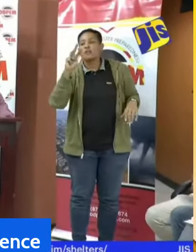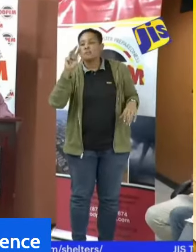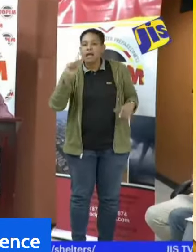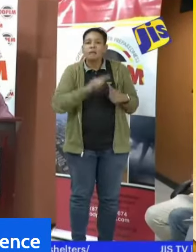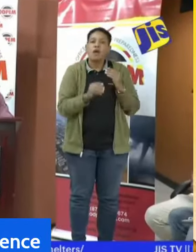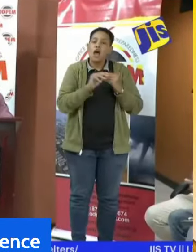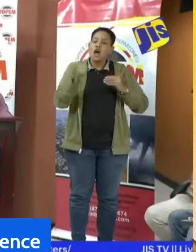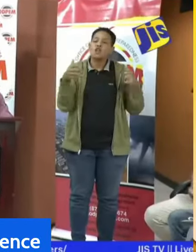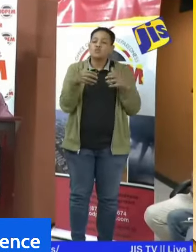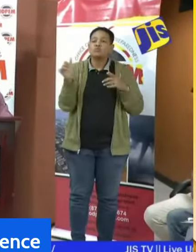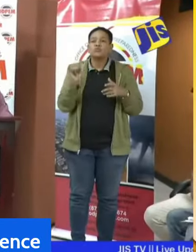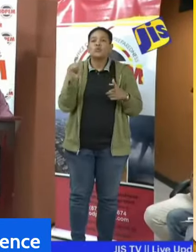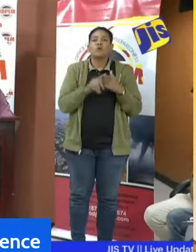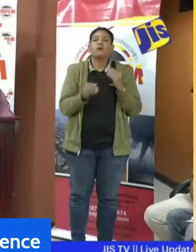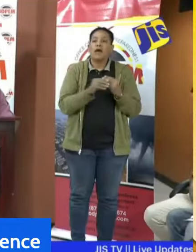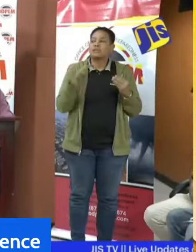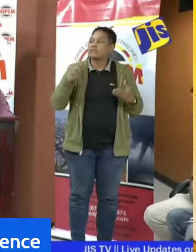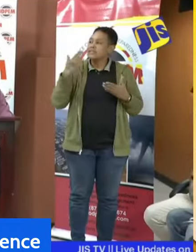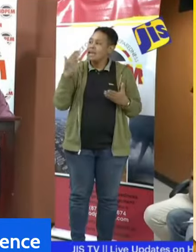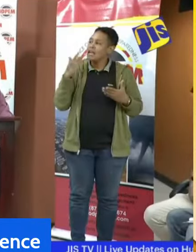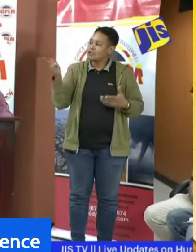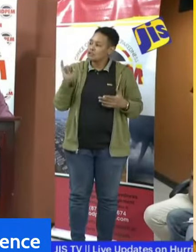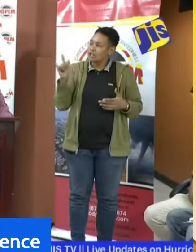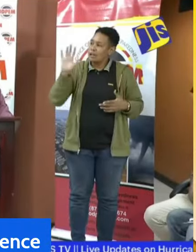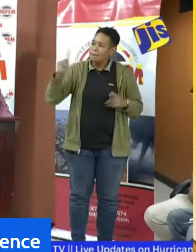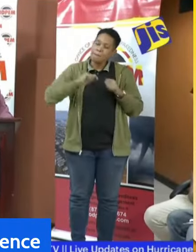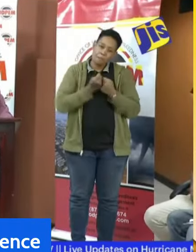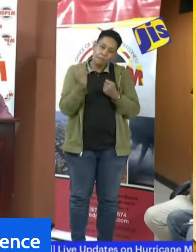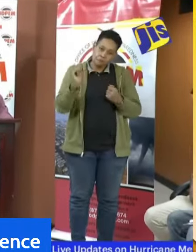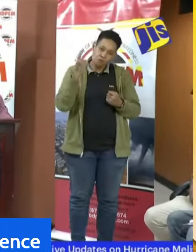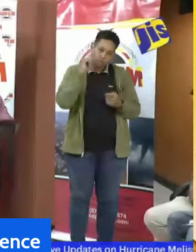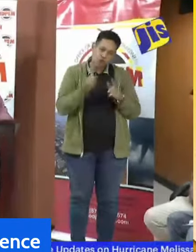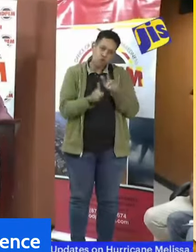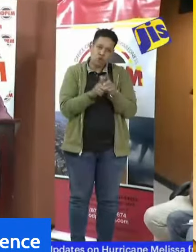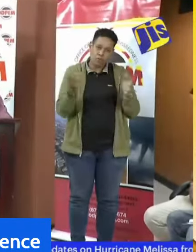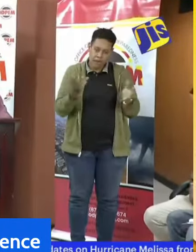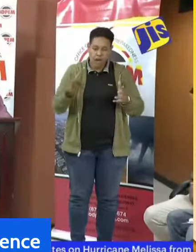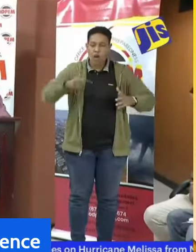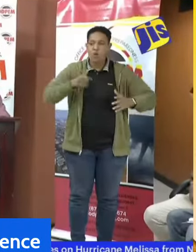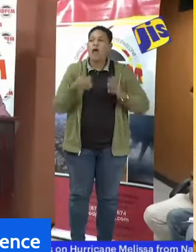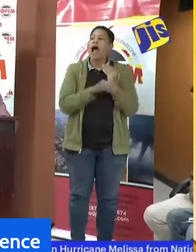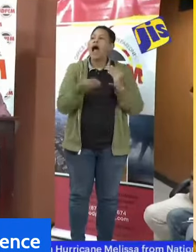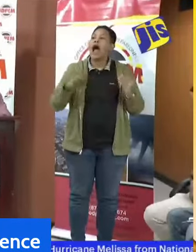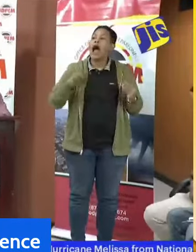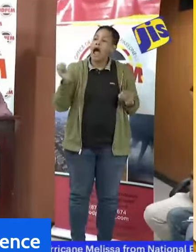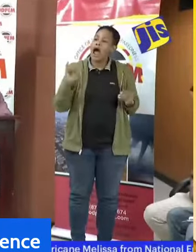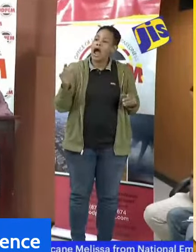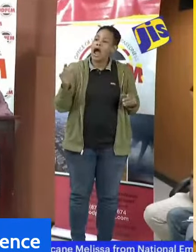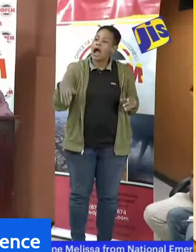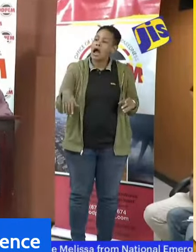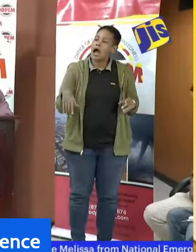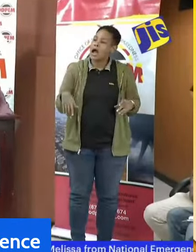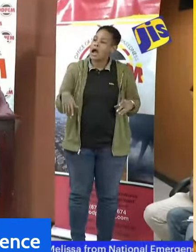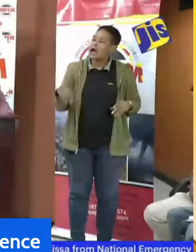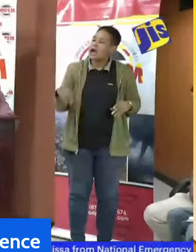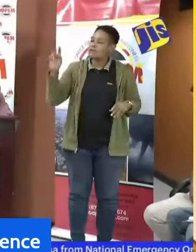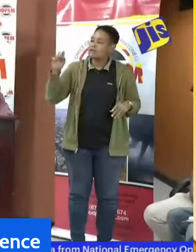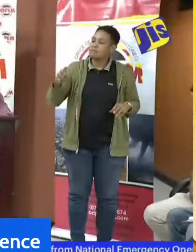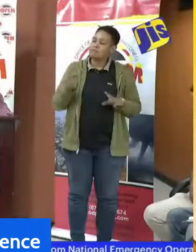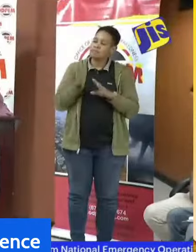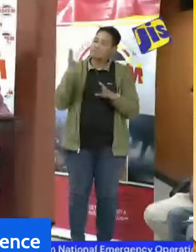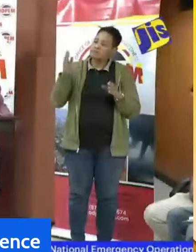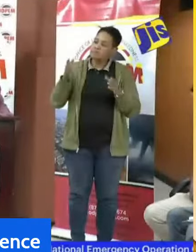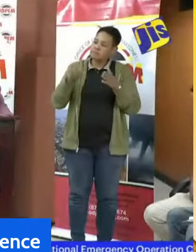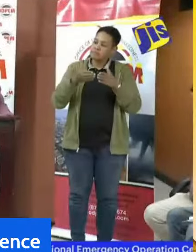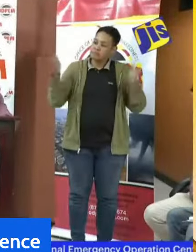and other groups too. And so thank you too and your team for being here. We also have, you can all stay up here, you don't have to come down. They can pan out to